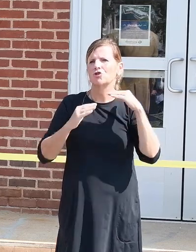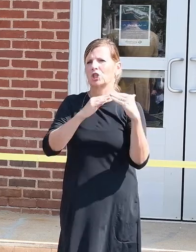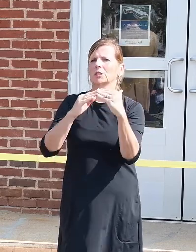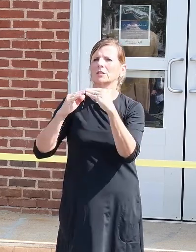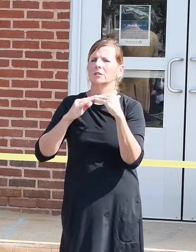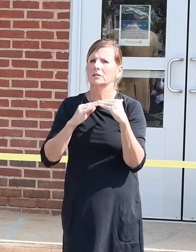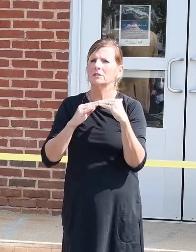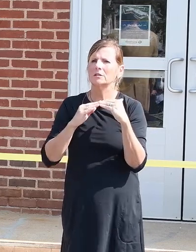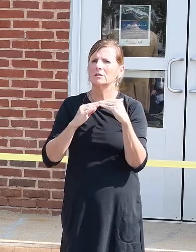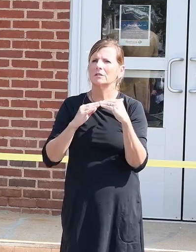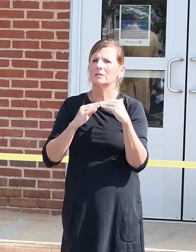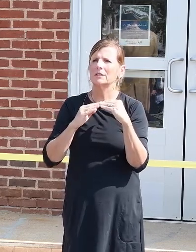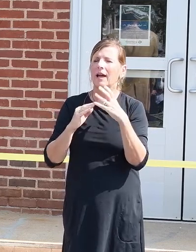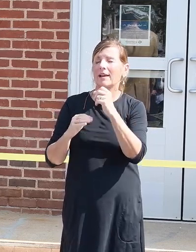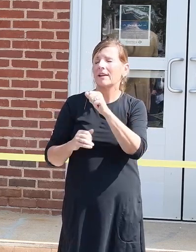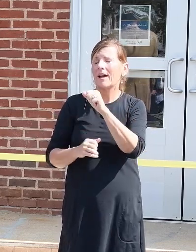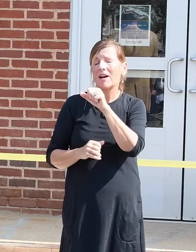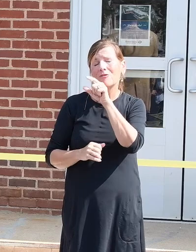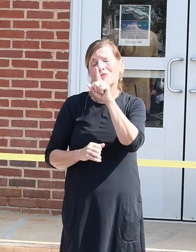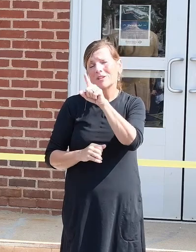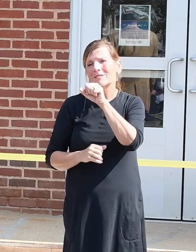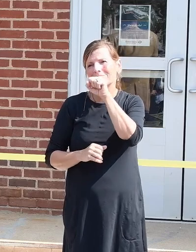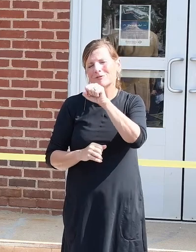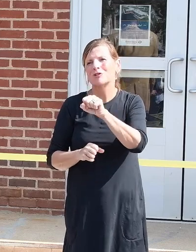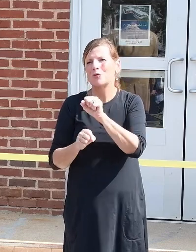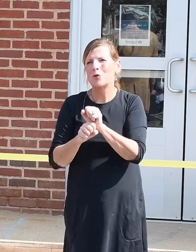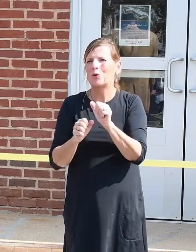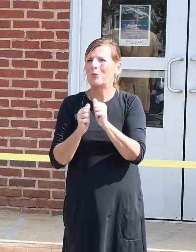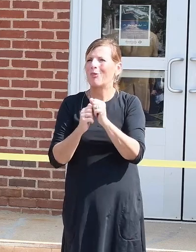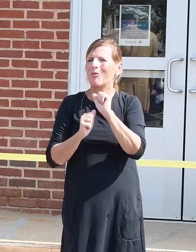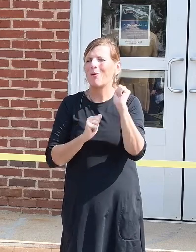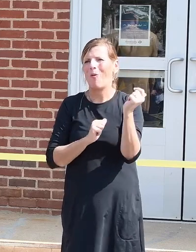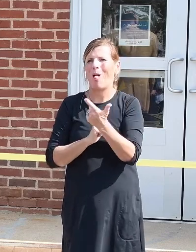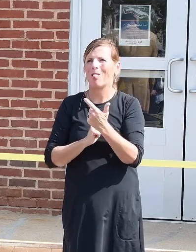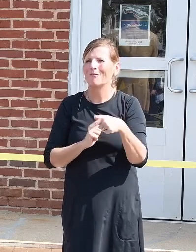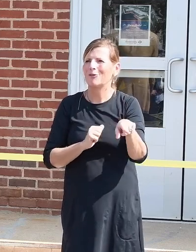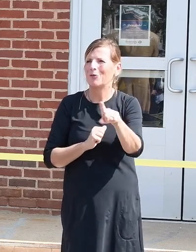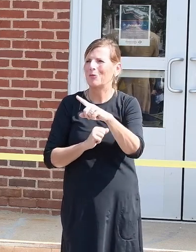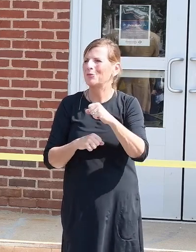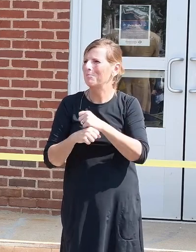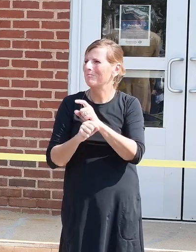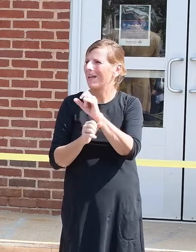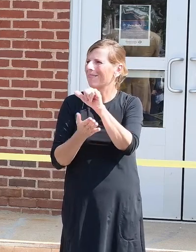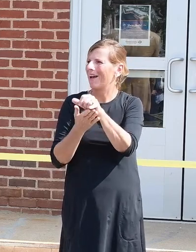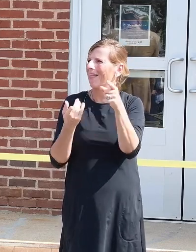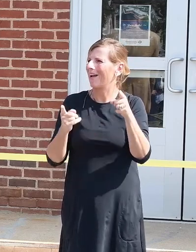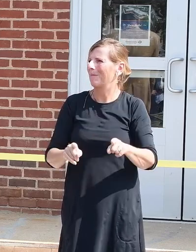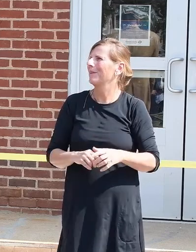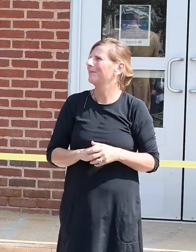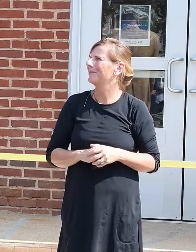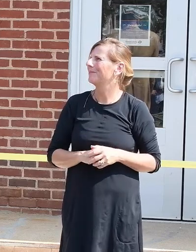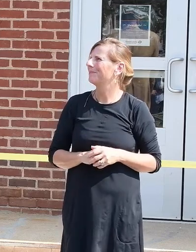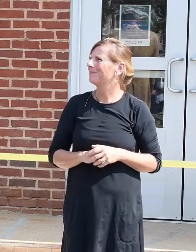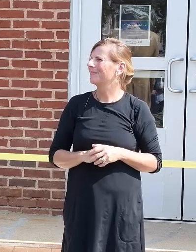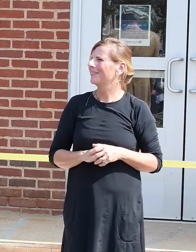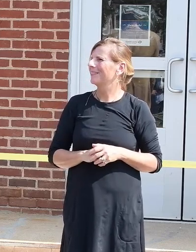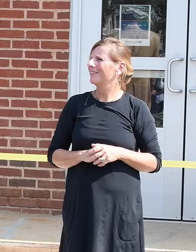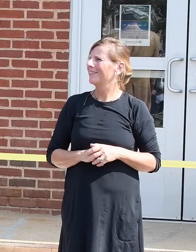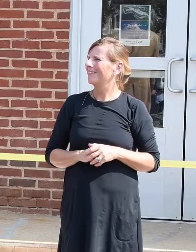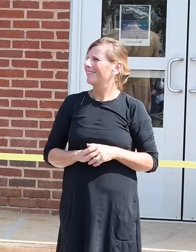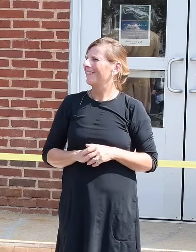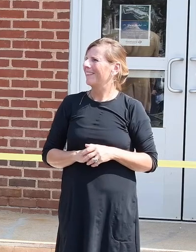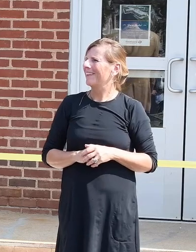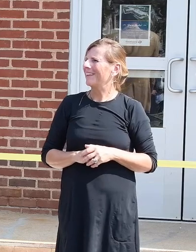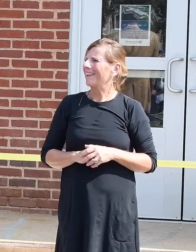And I love working with all of you. I love working with all of you to make this happen, having